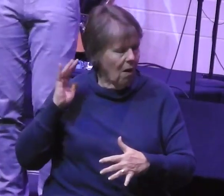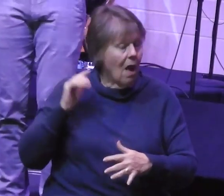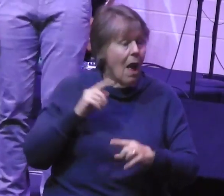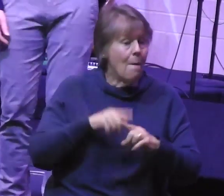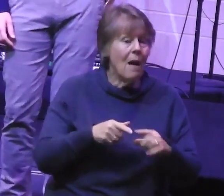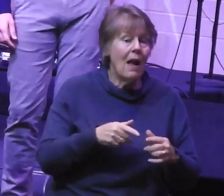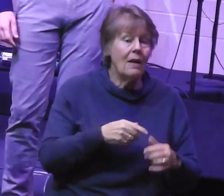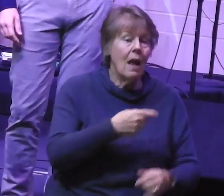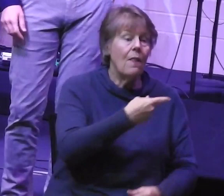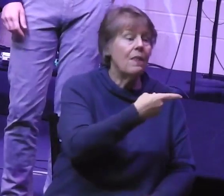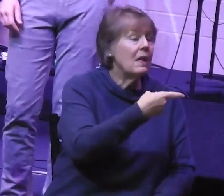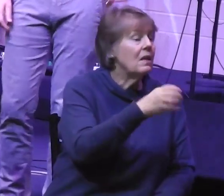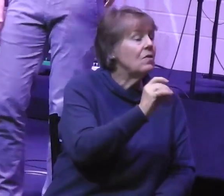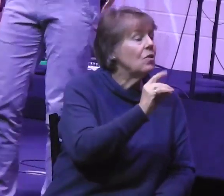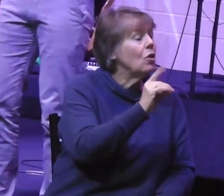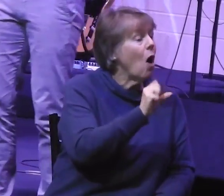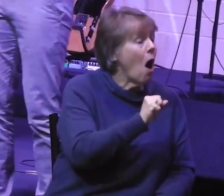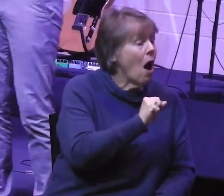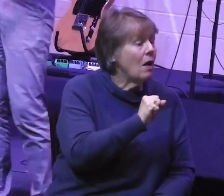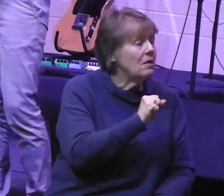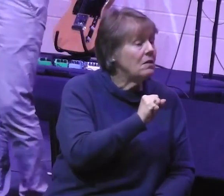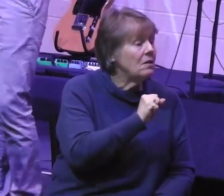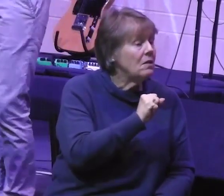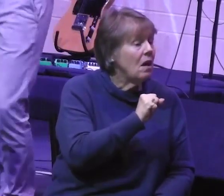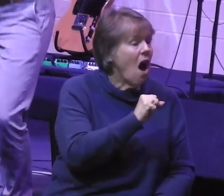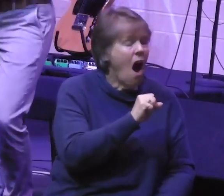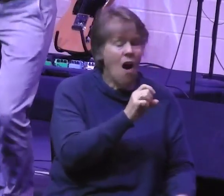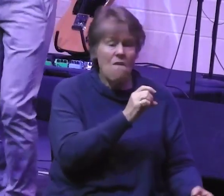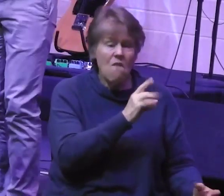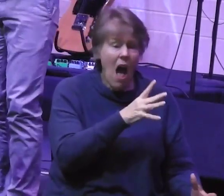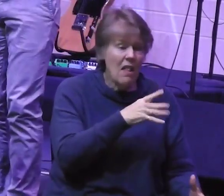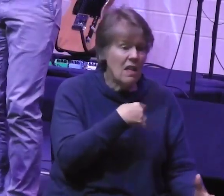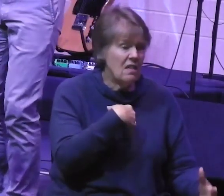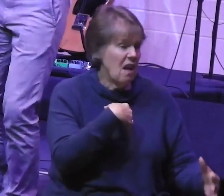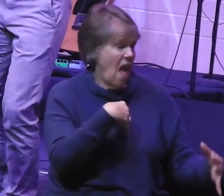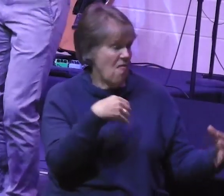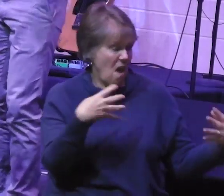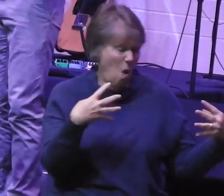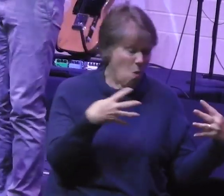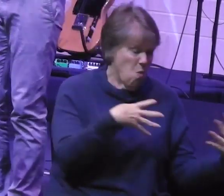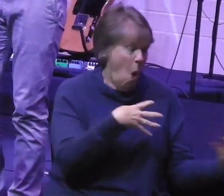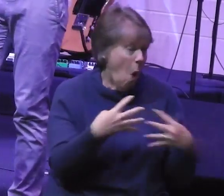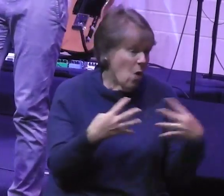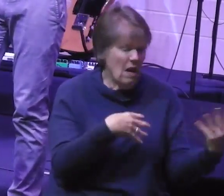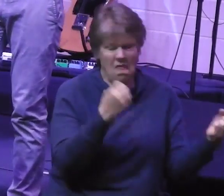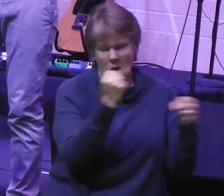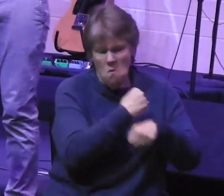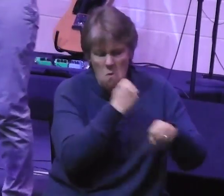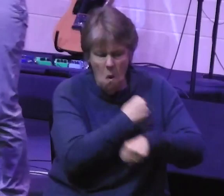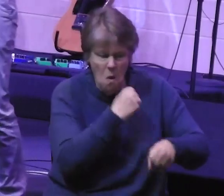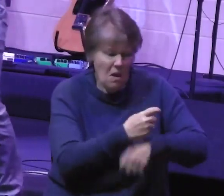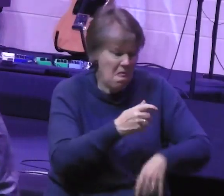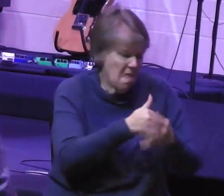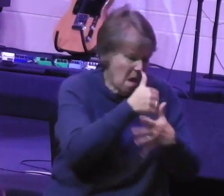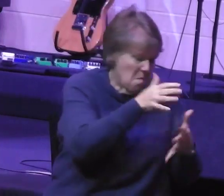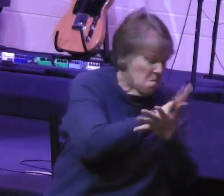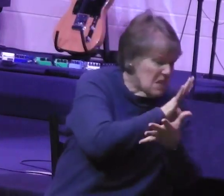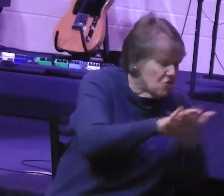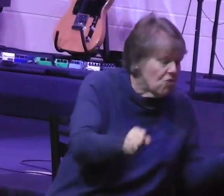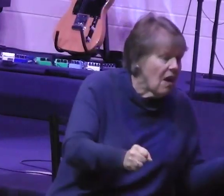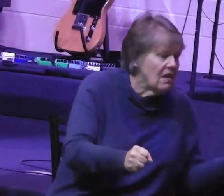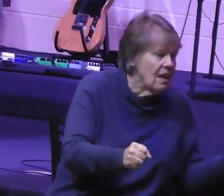they're actually pretty violent and angry and warring, so I better be sure to do whatever it takes,